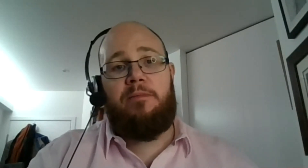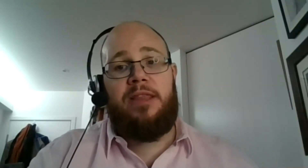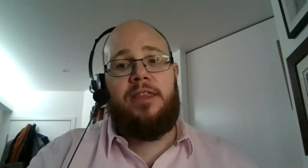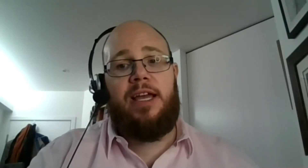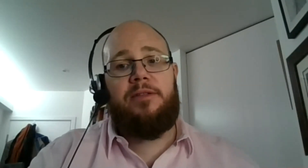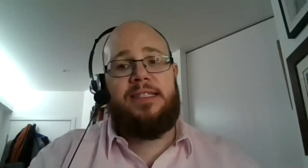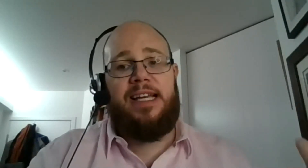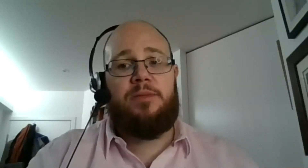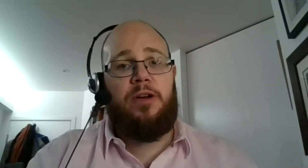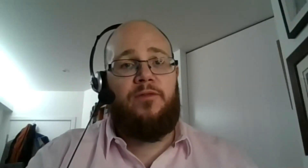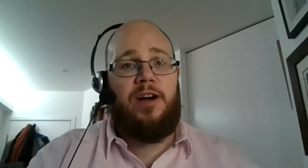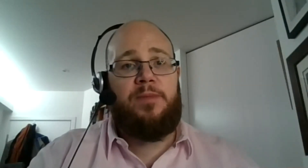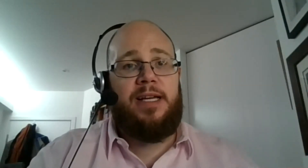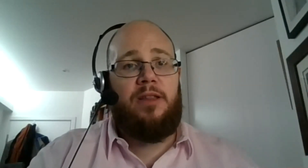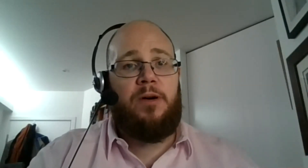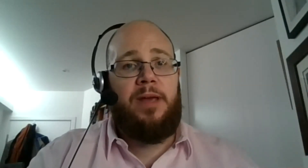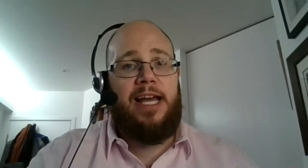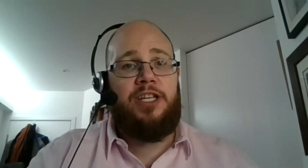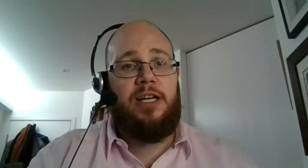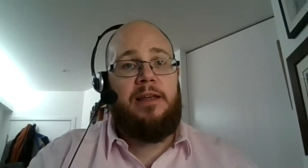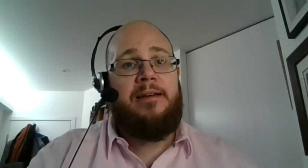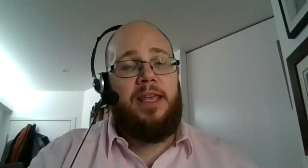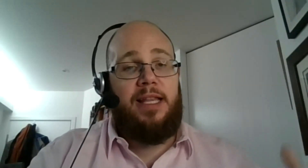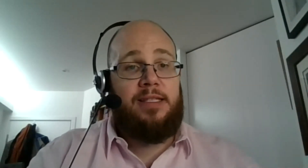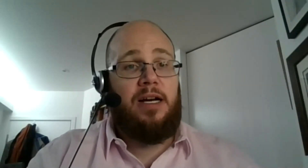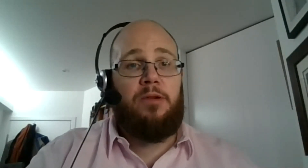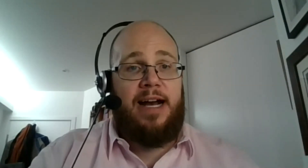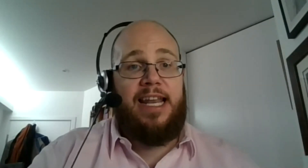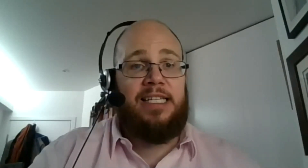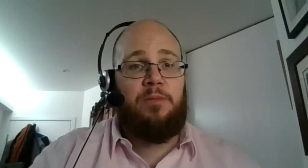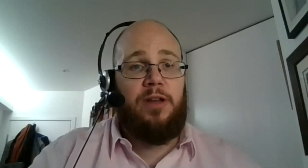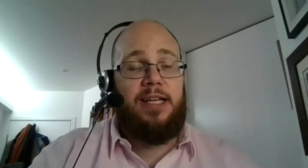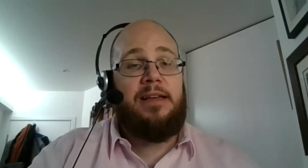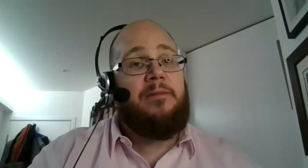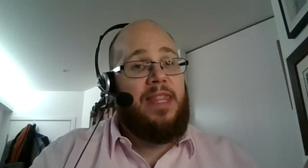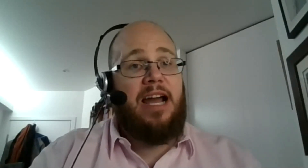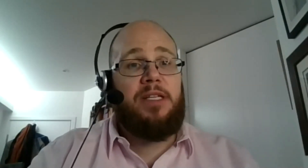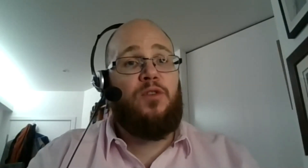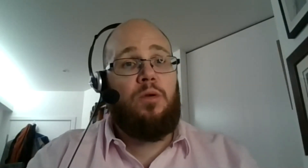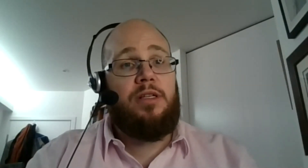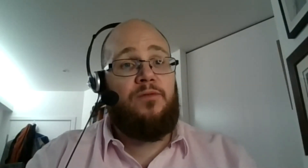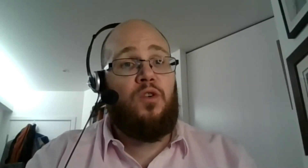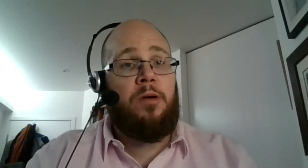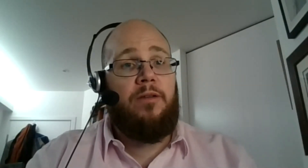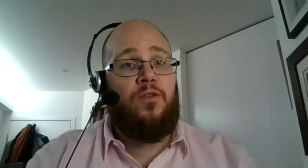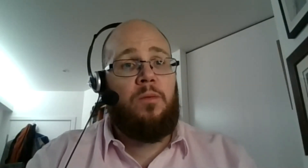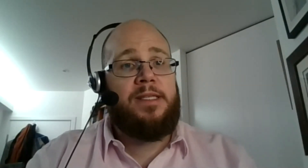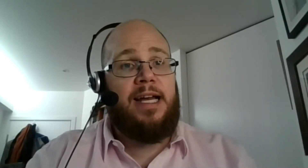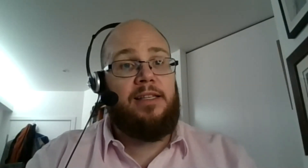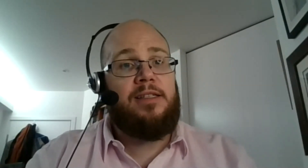month ago, 6.5% of the population in the sample had antibodies, now it's fallen to 4.4%. And